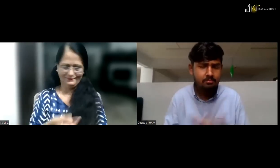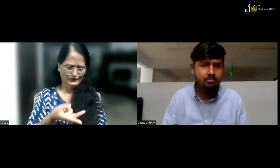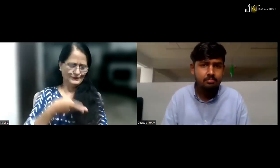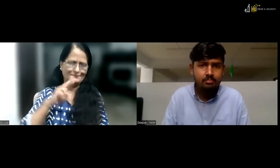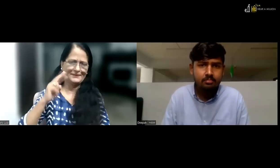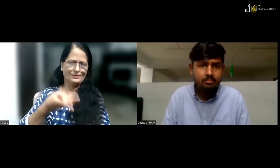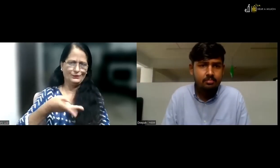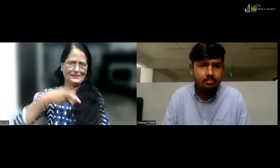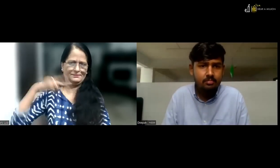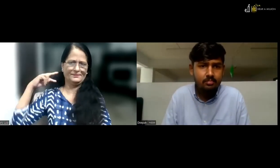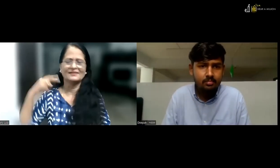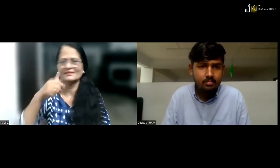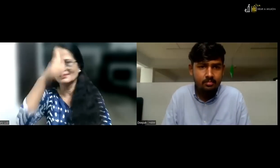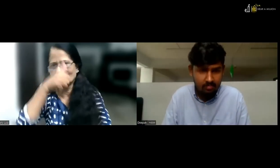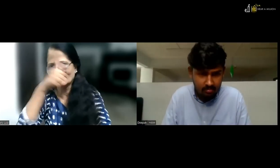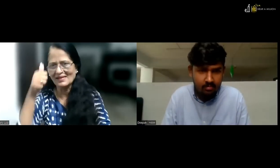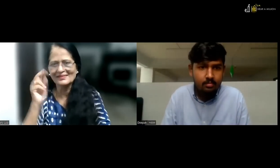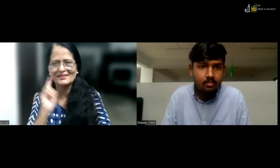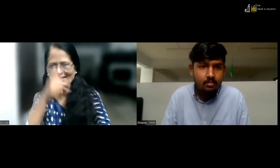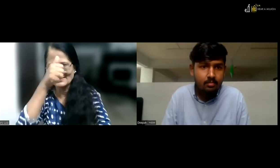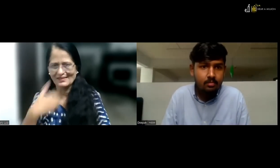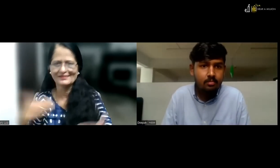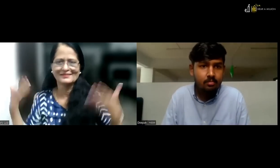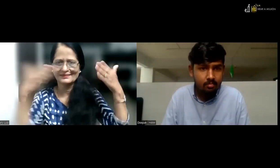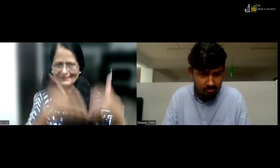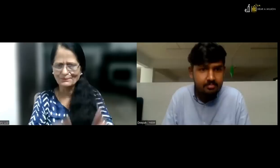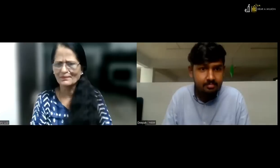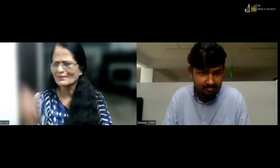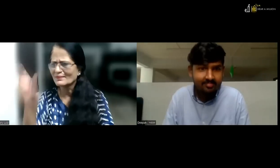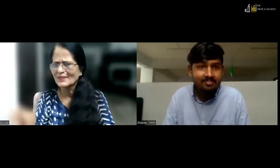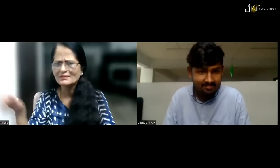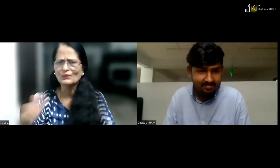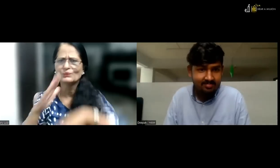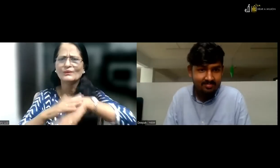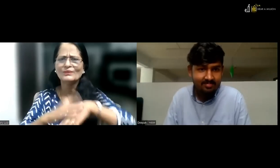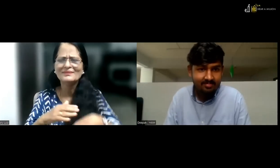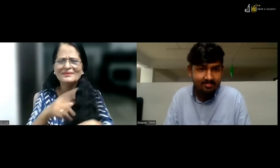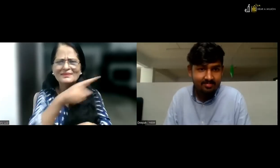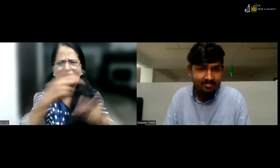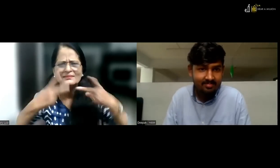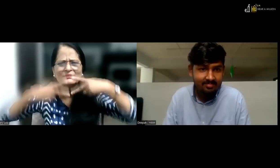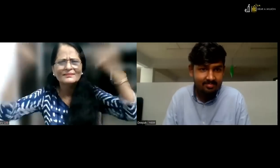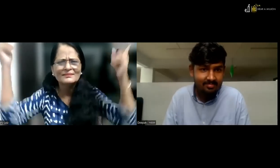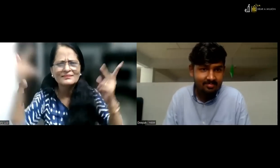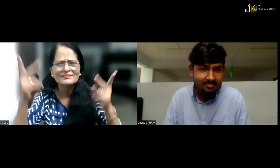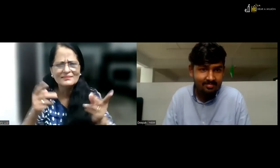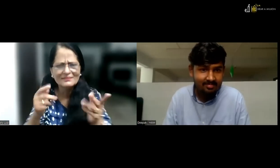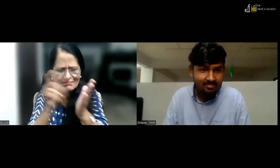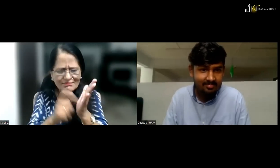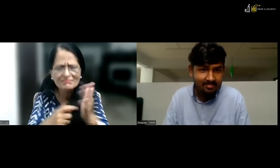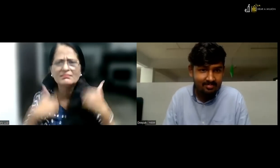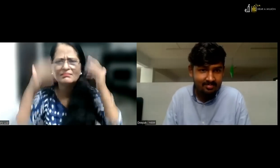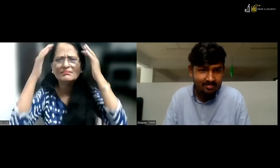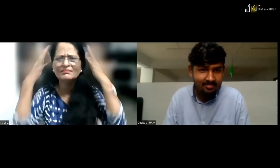were the persons who were supporting them? Yeah, so in the earlier times, a few days